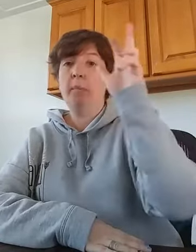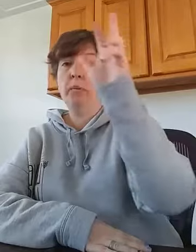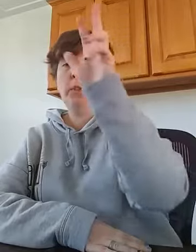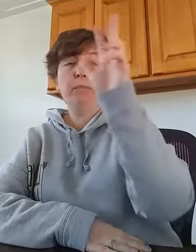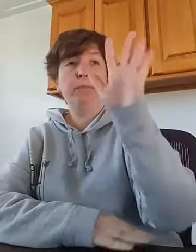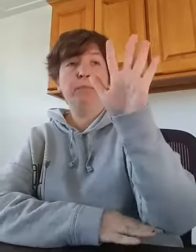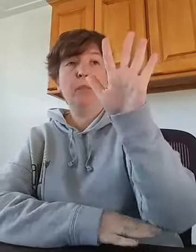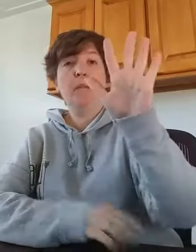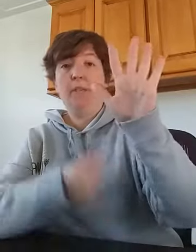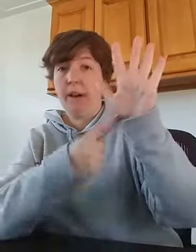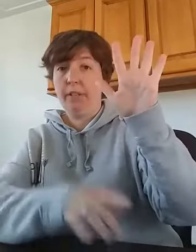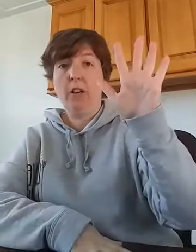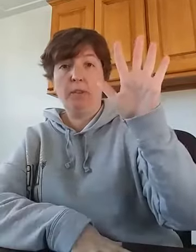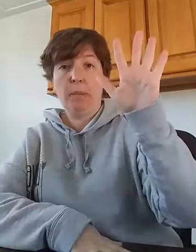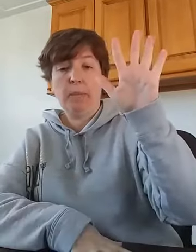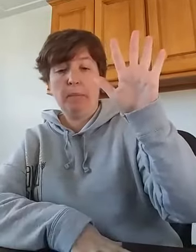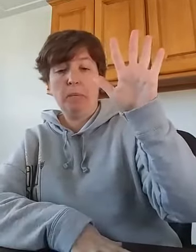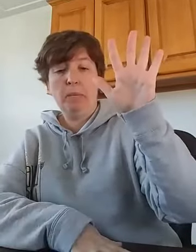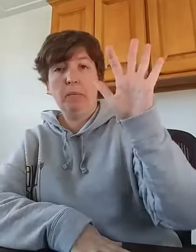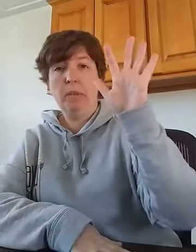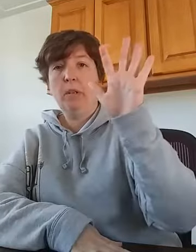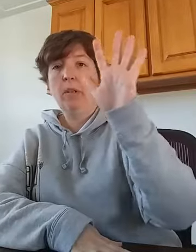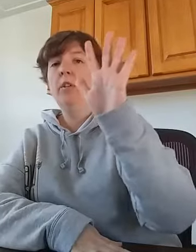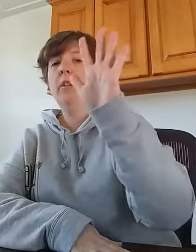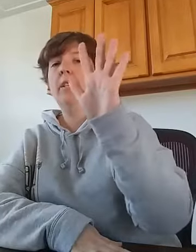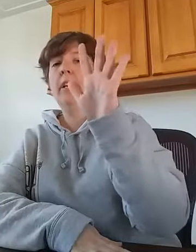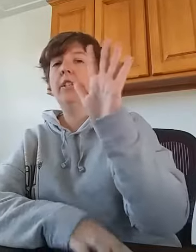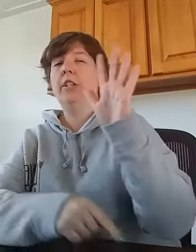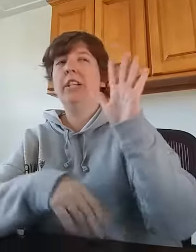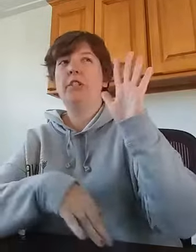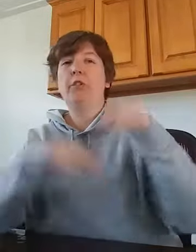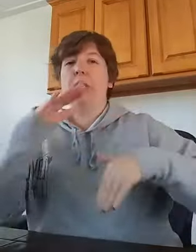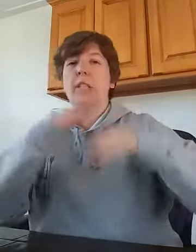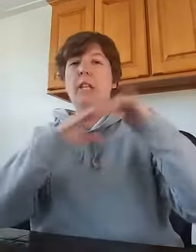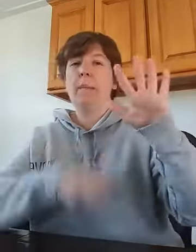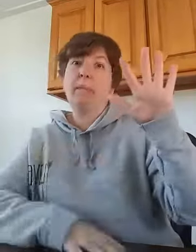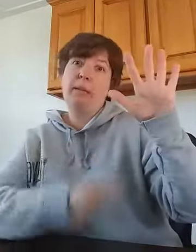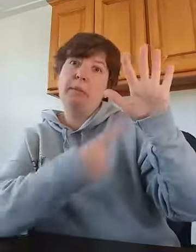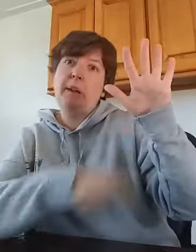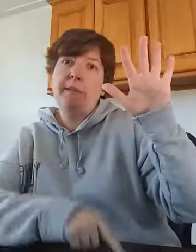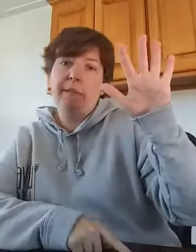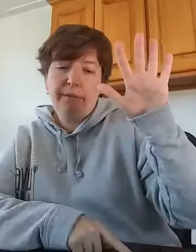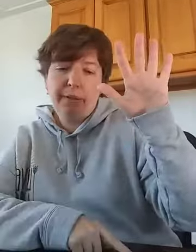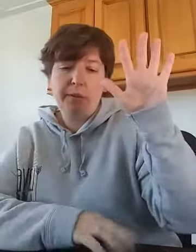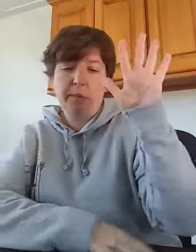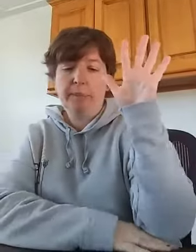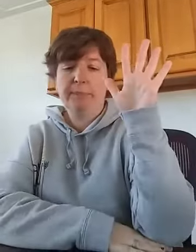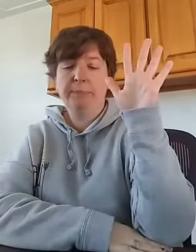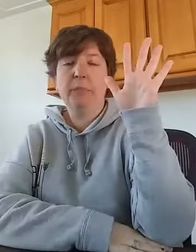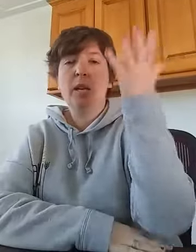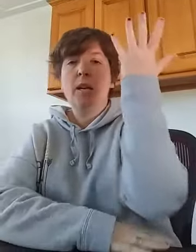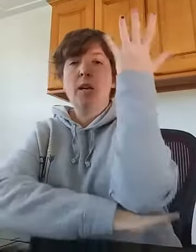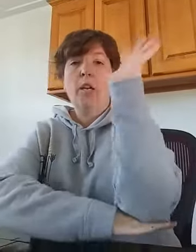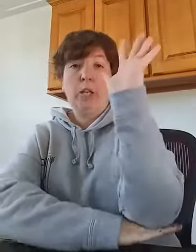too. 5 can also be people. That's usually the limit because we only have 5 fingers, right? It could be